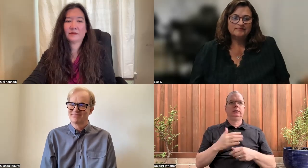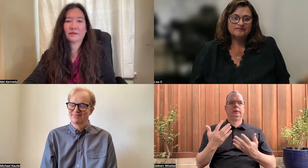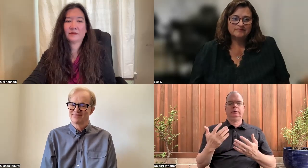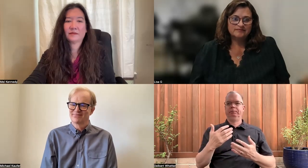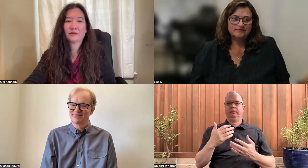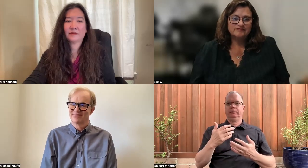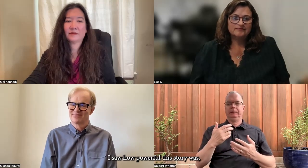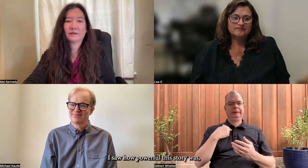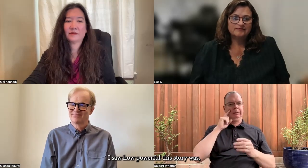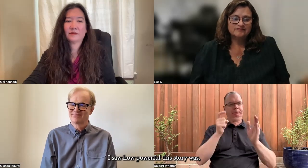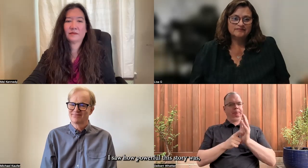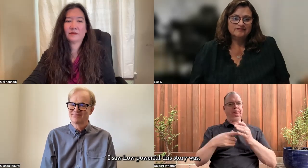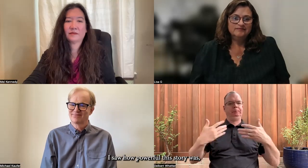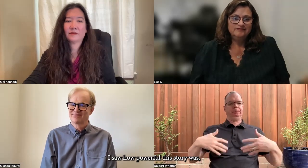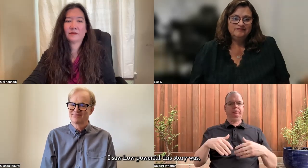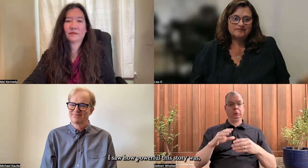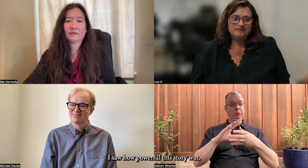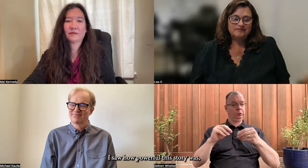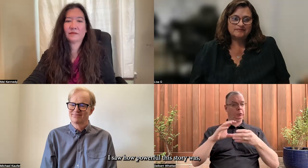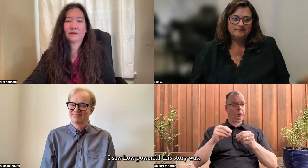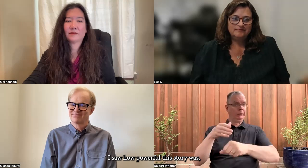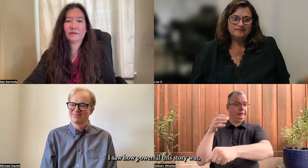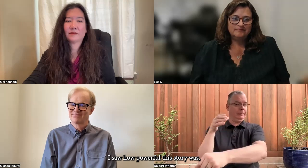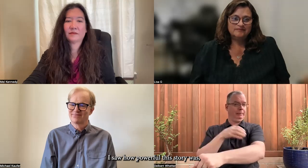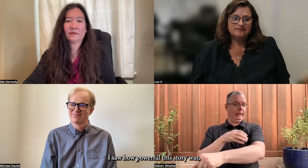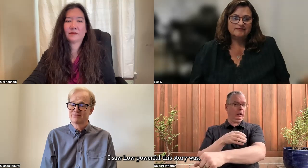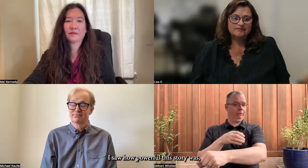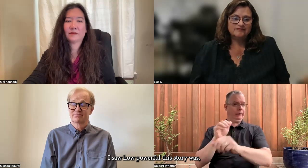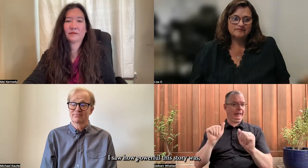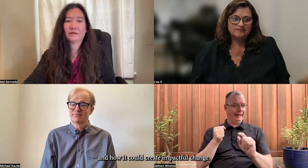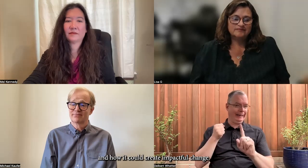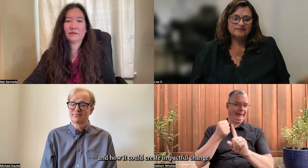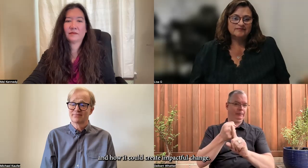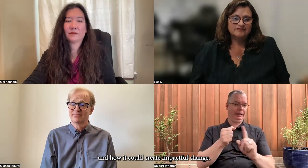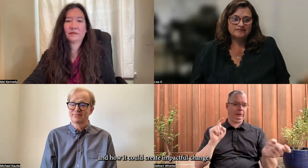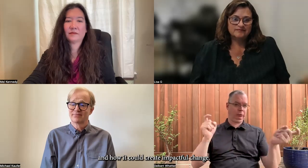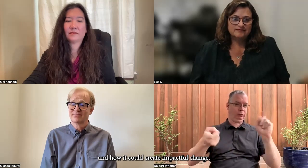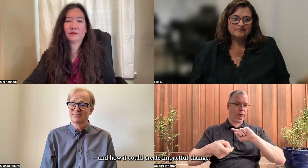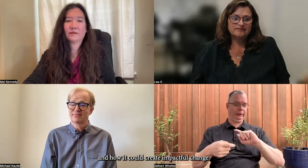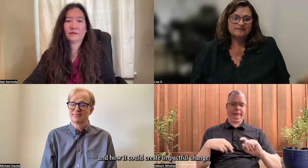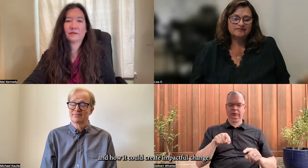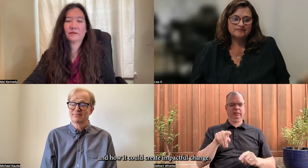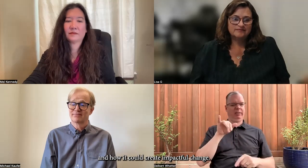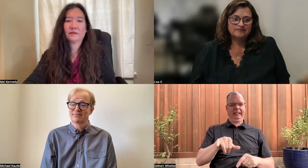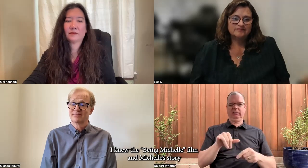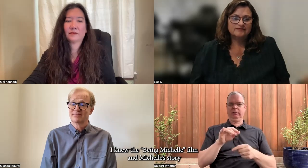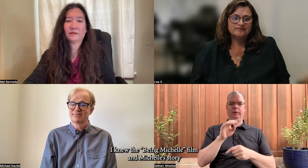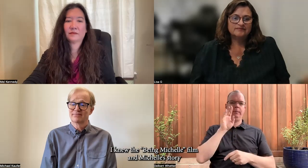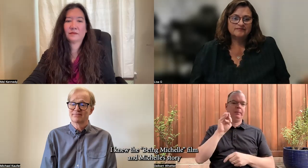child, I saw how powerful this story was and how it could create impactful change. I